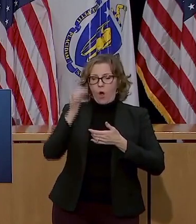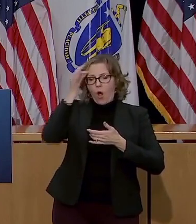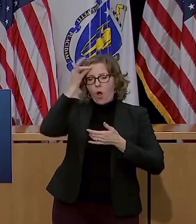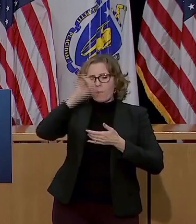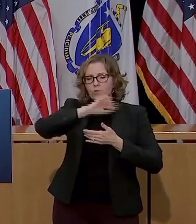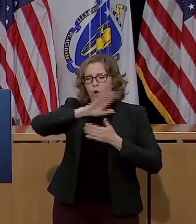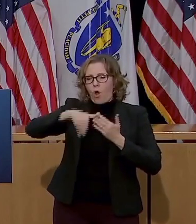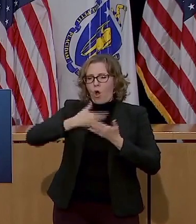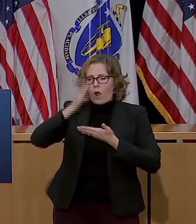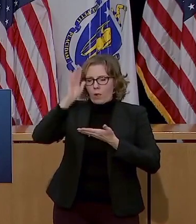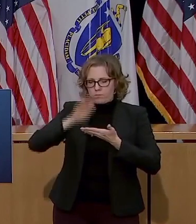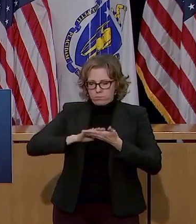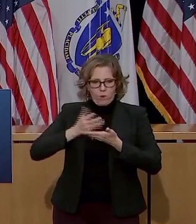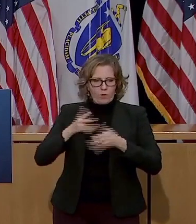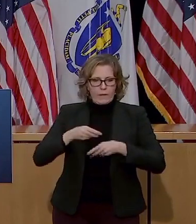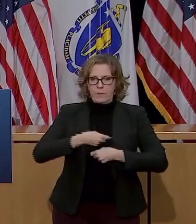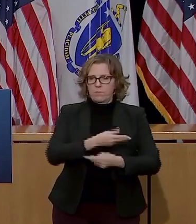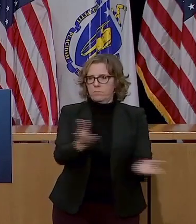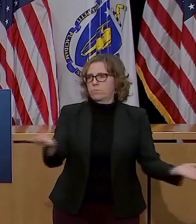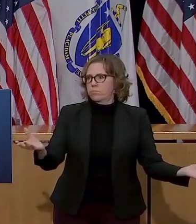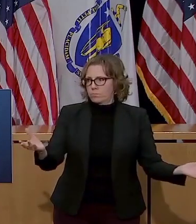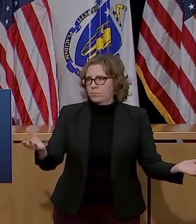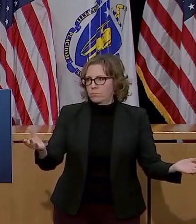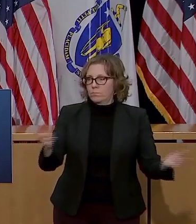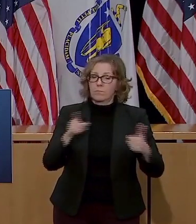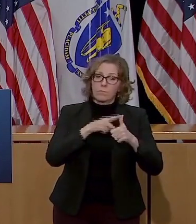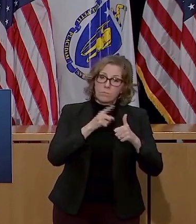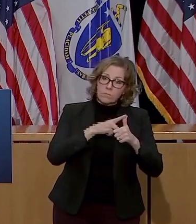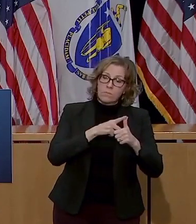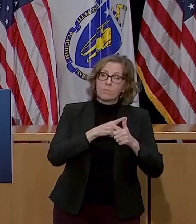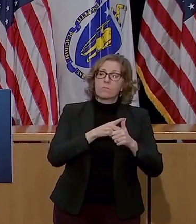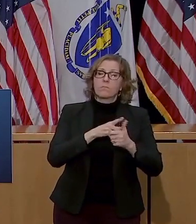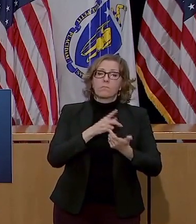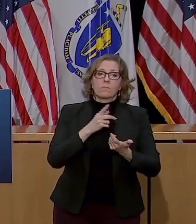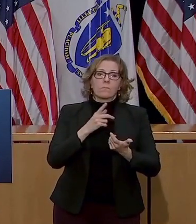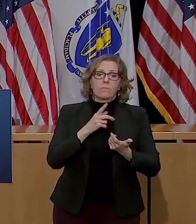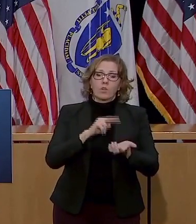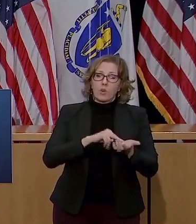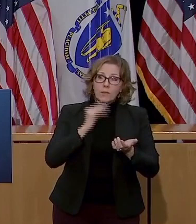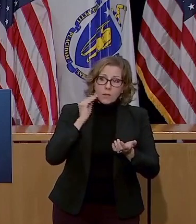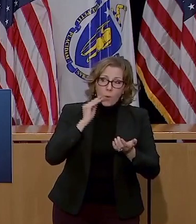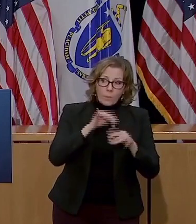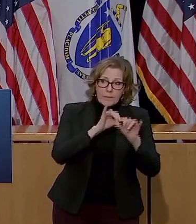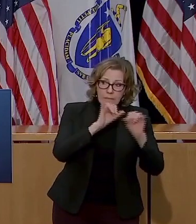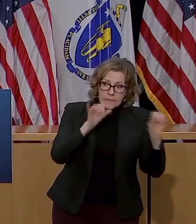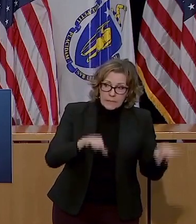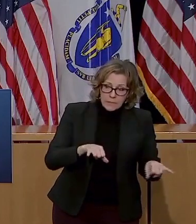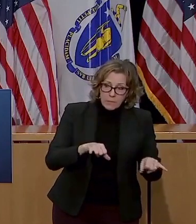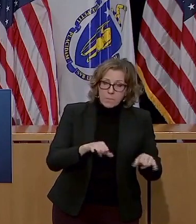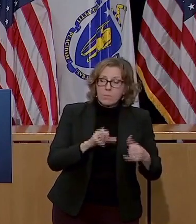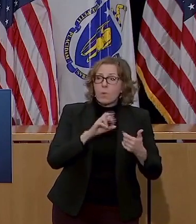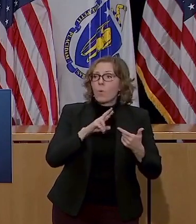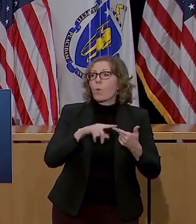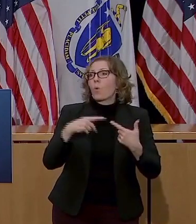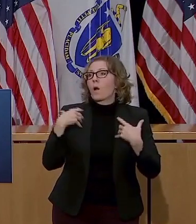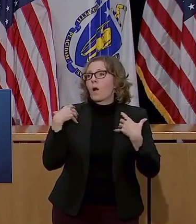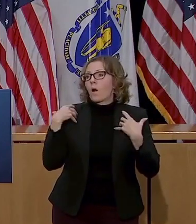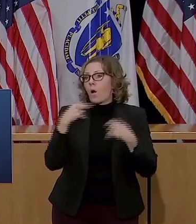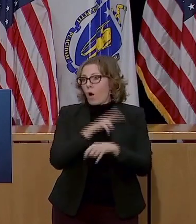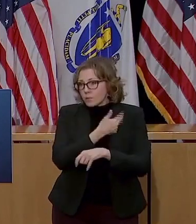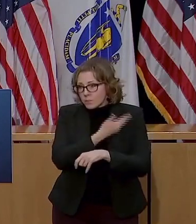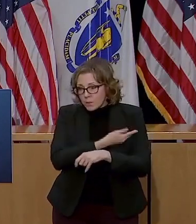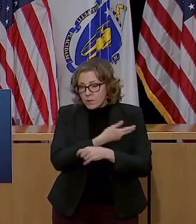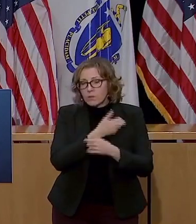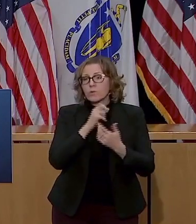either the long-term care community through the pharmacy program or to providers, both community providers,